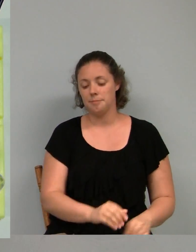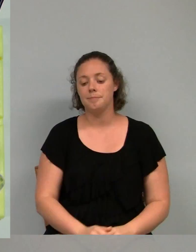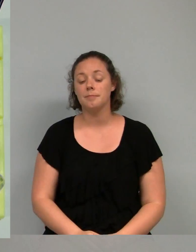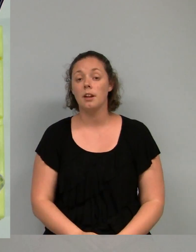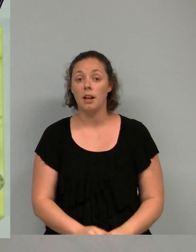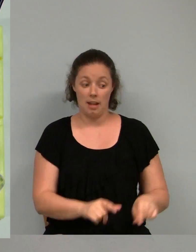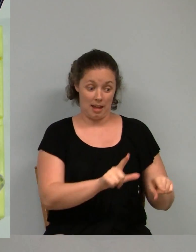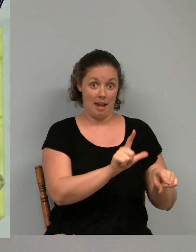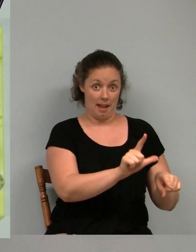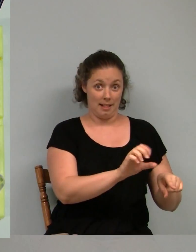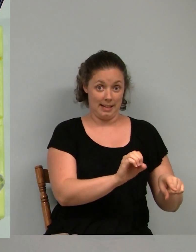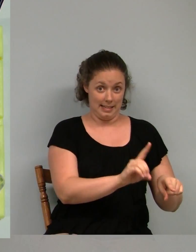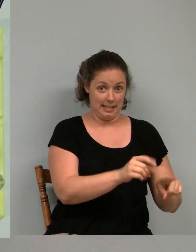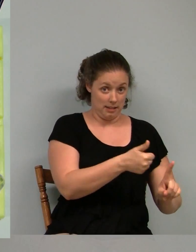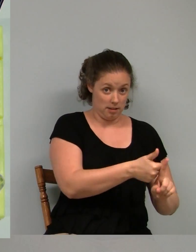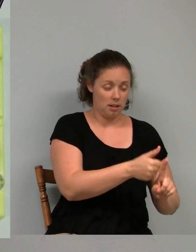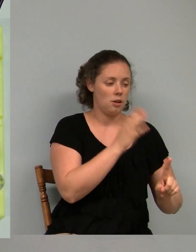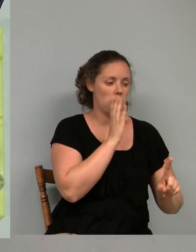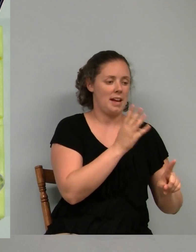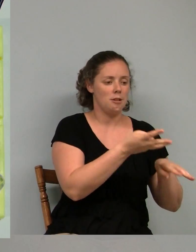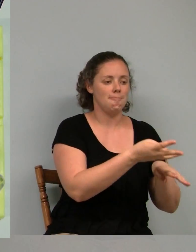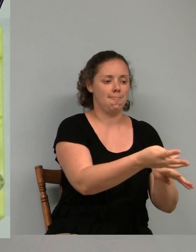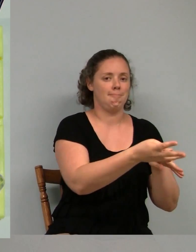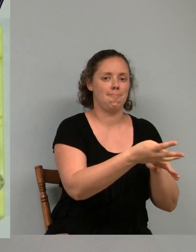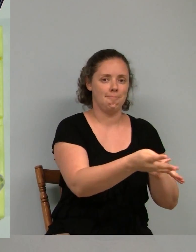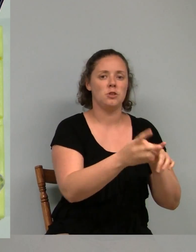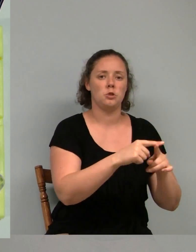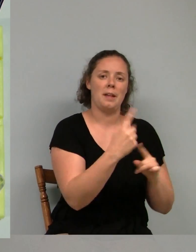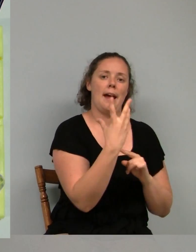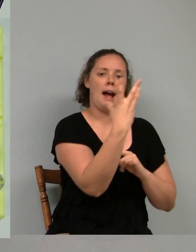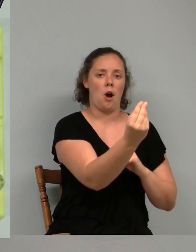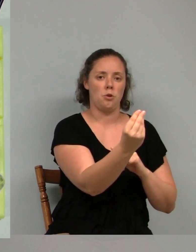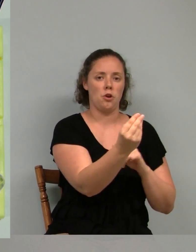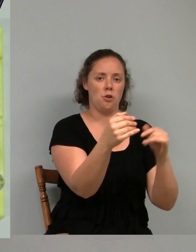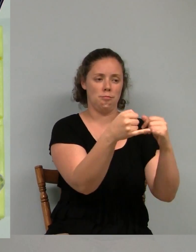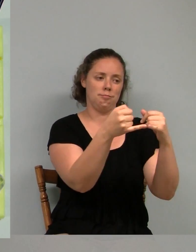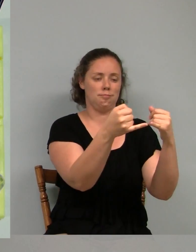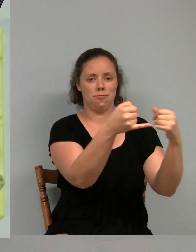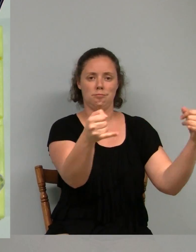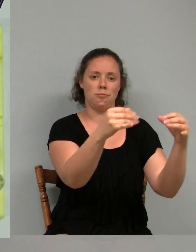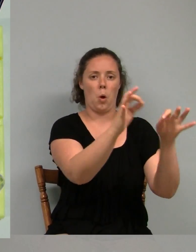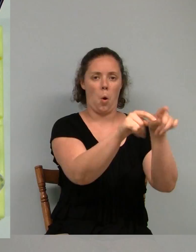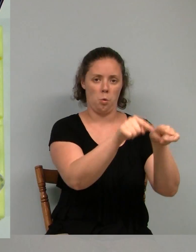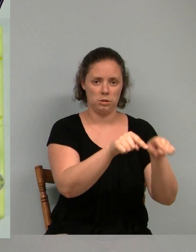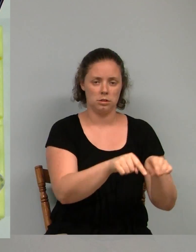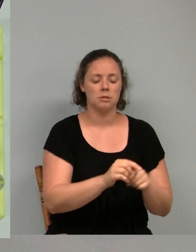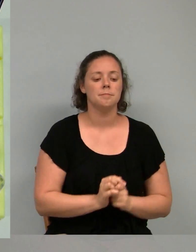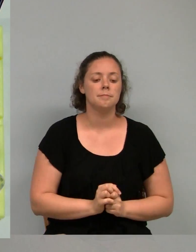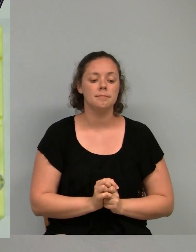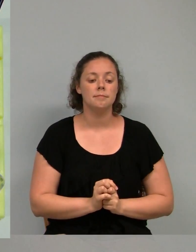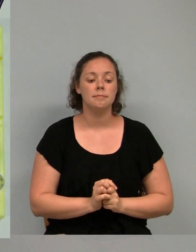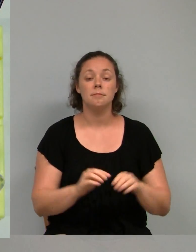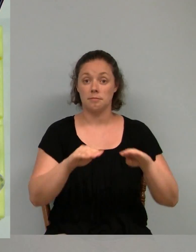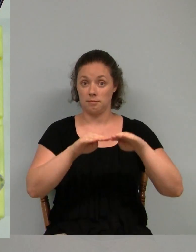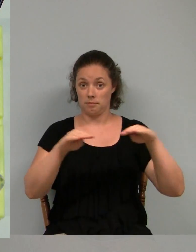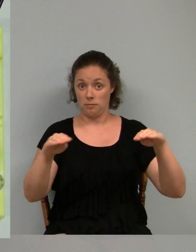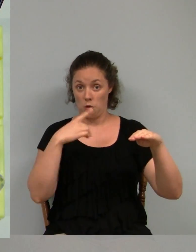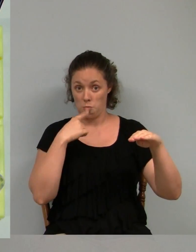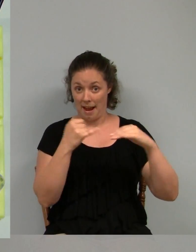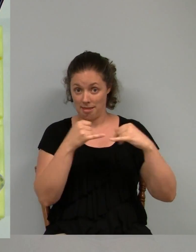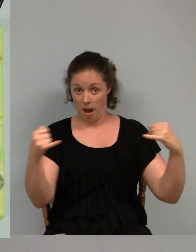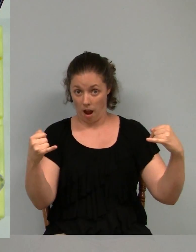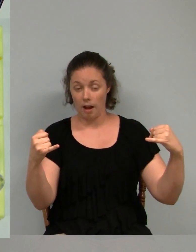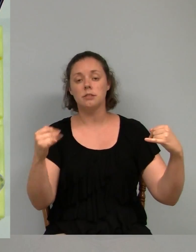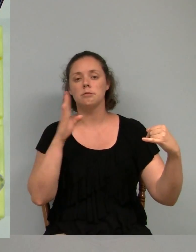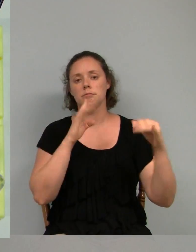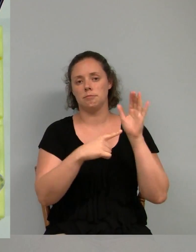LED carries the current to the outer row of holes. The horizontal red line shows a